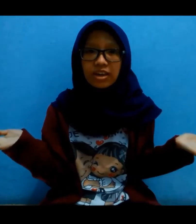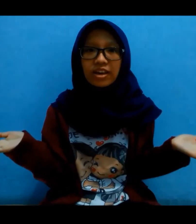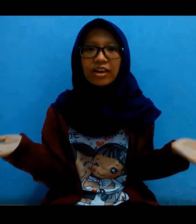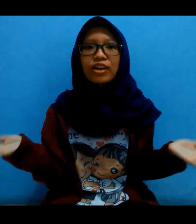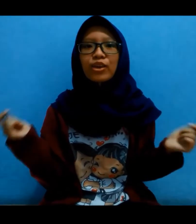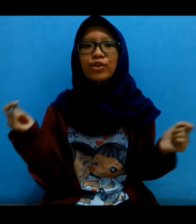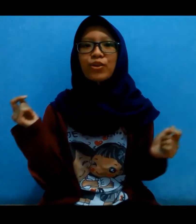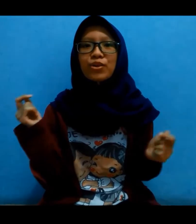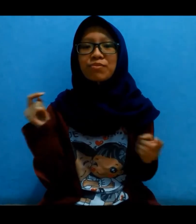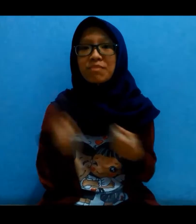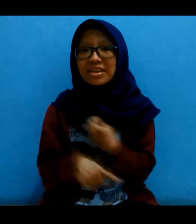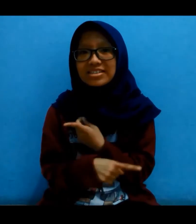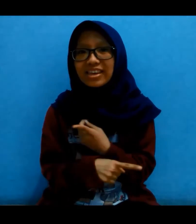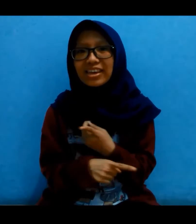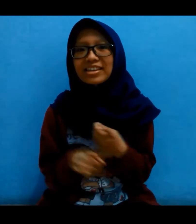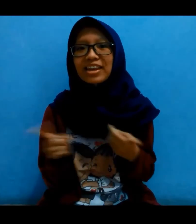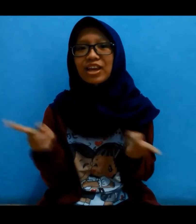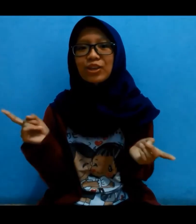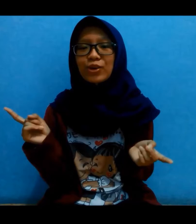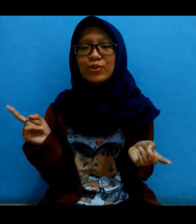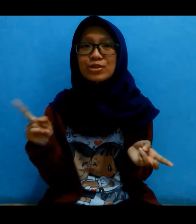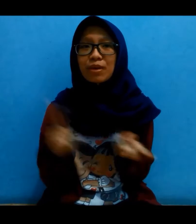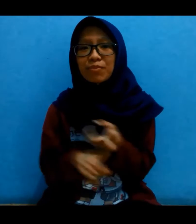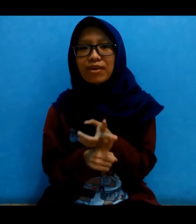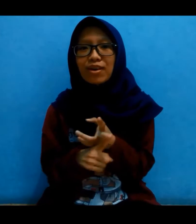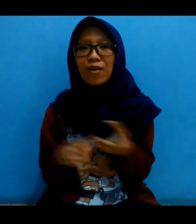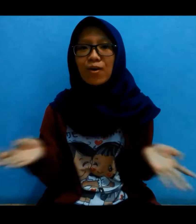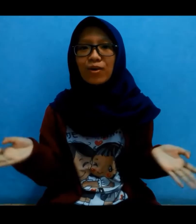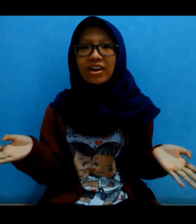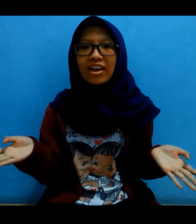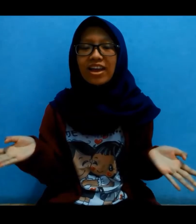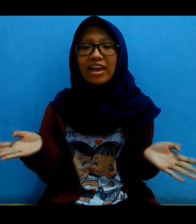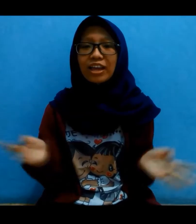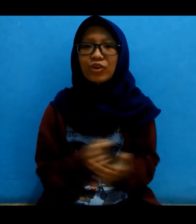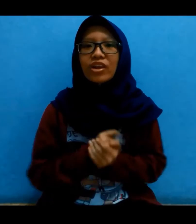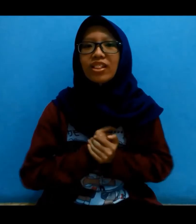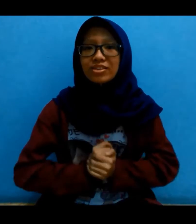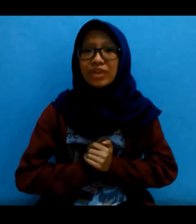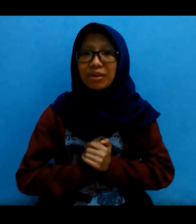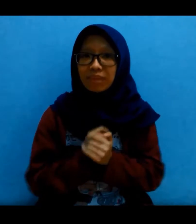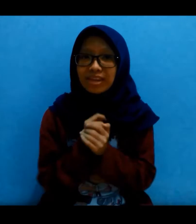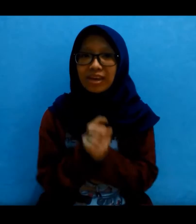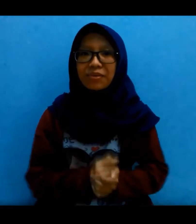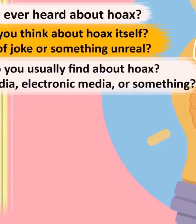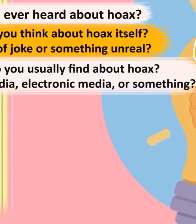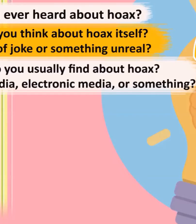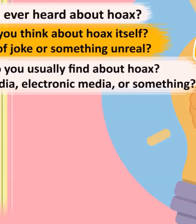media, in your magazine, in your newspaper, or in your electronic media?